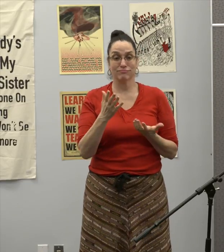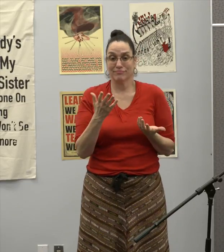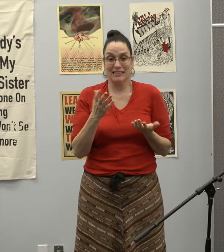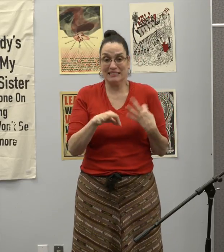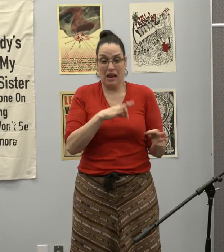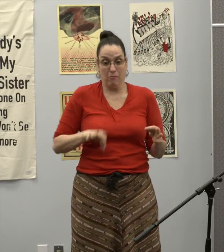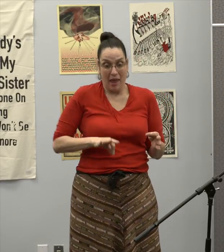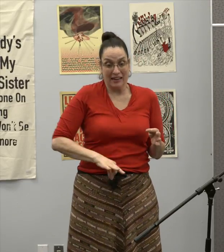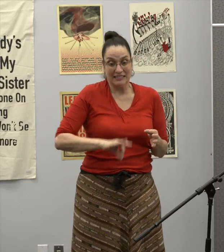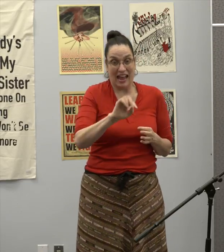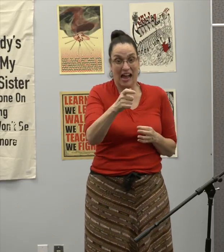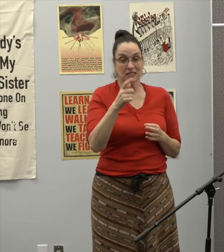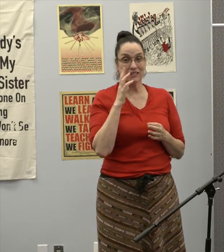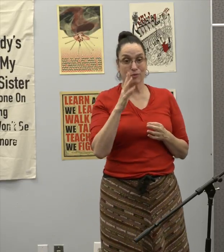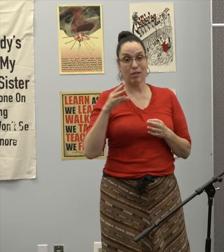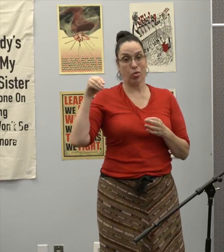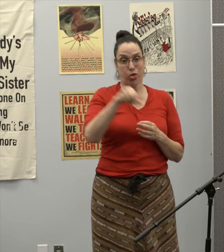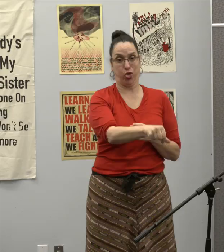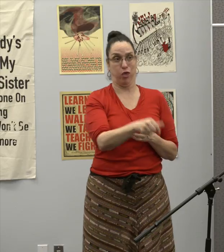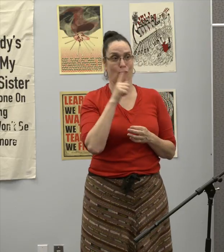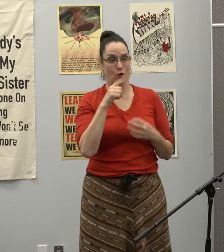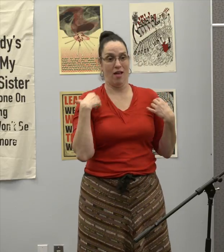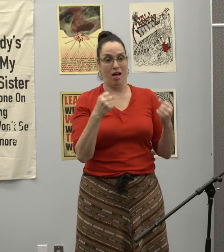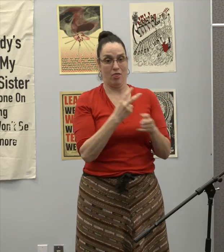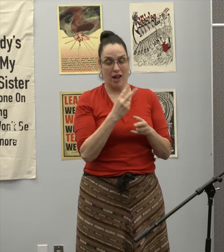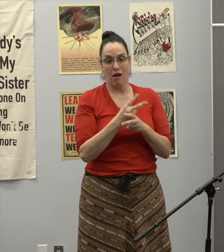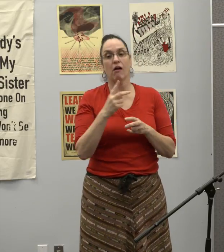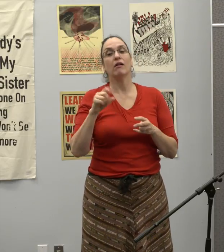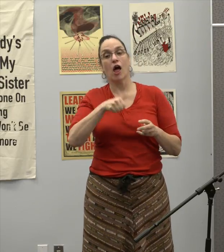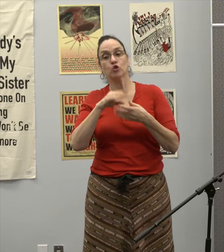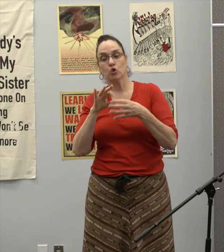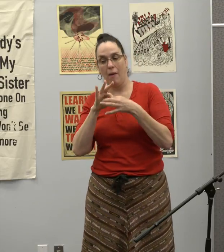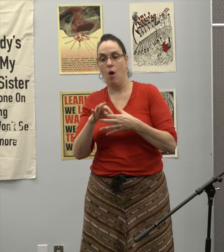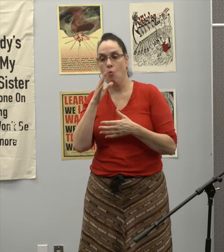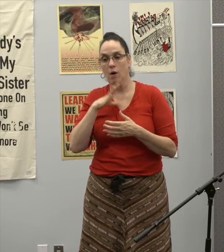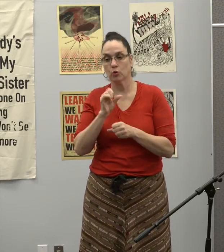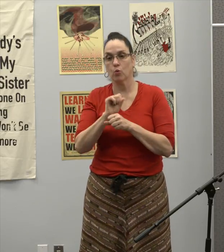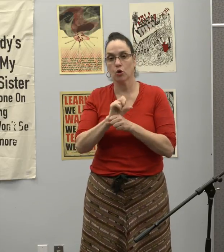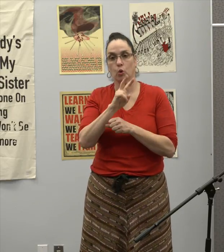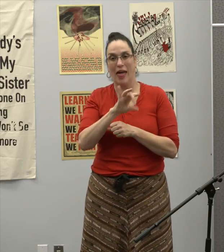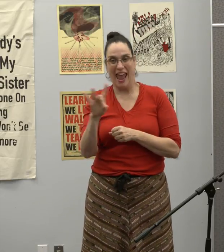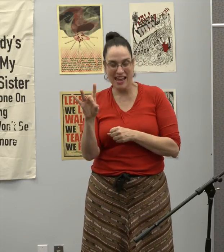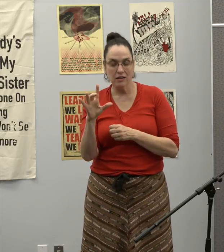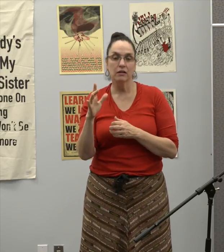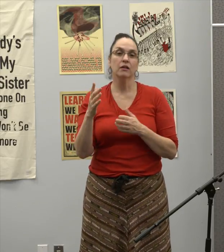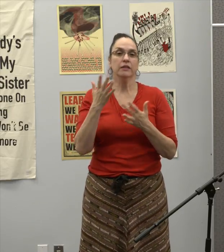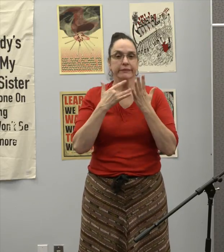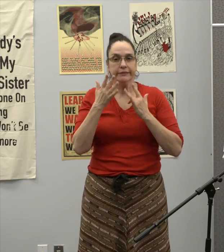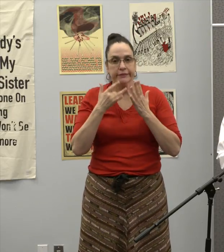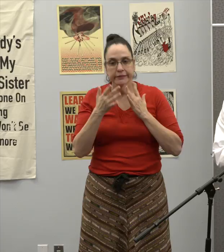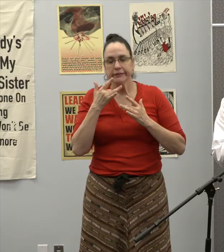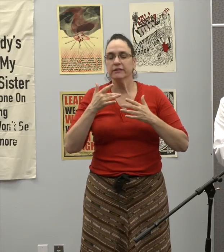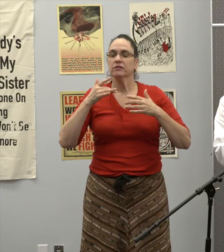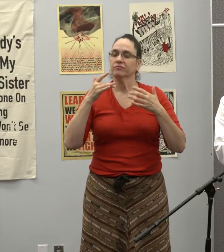working, had health insurance. During the 2008 economic downturn, she lost her job, lost